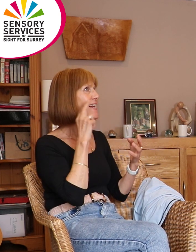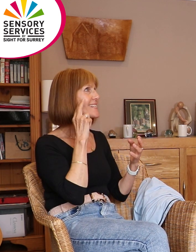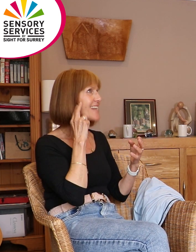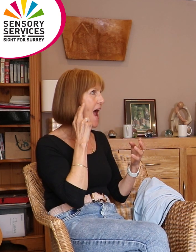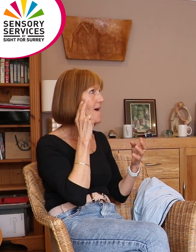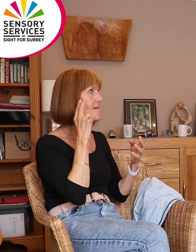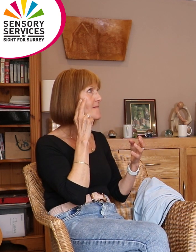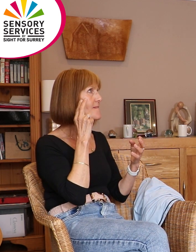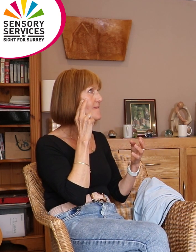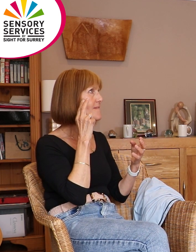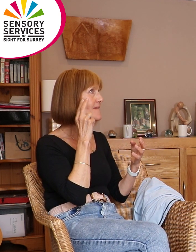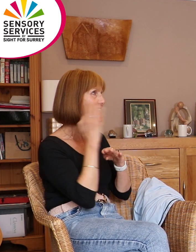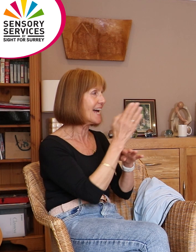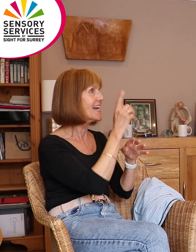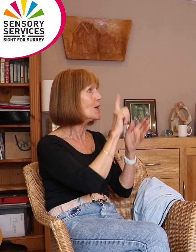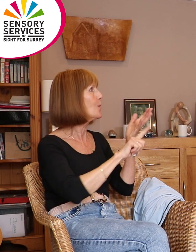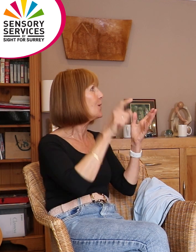deaf, I joined Deaf Sailing UK.